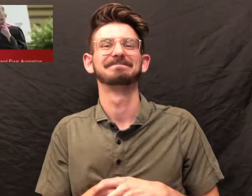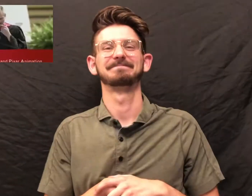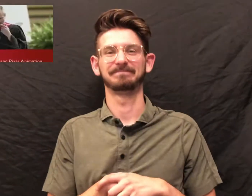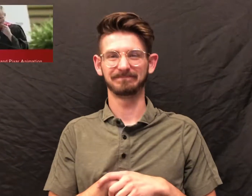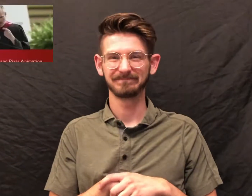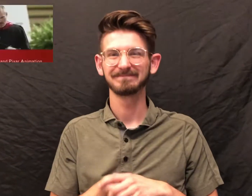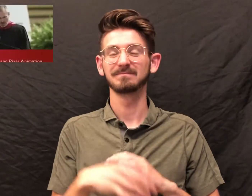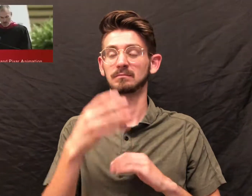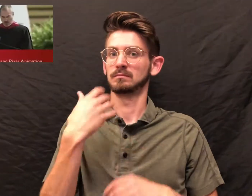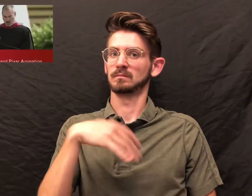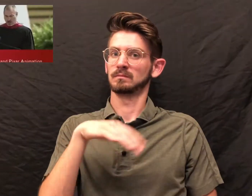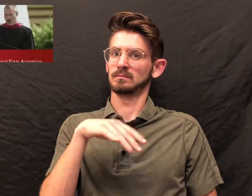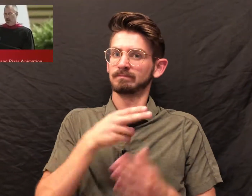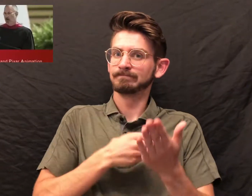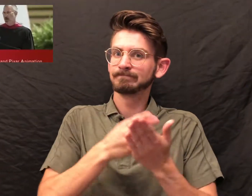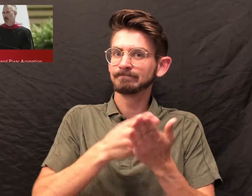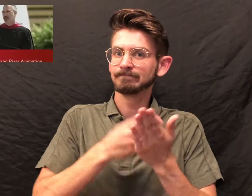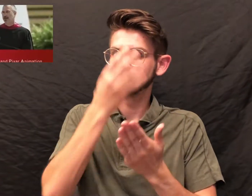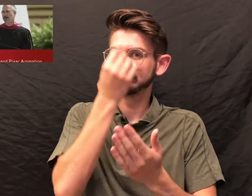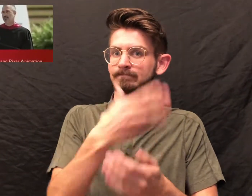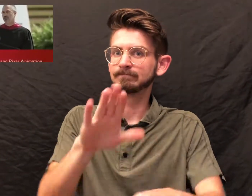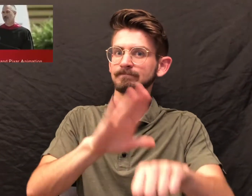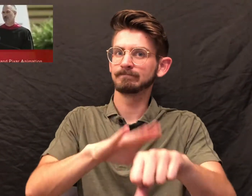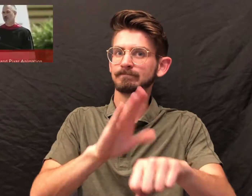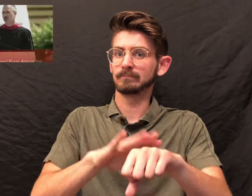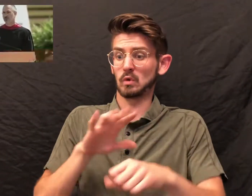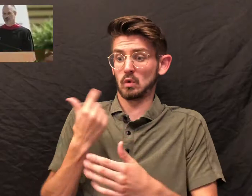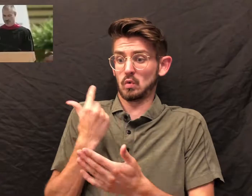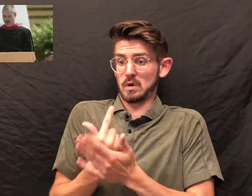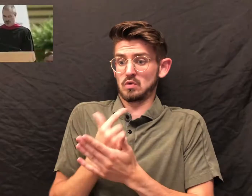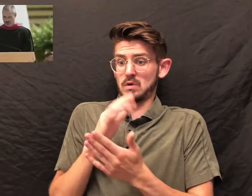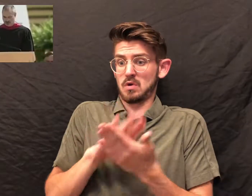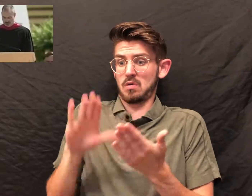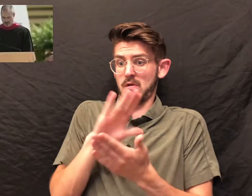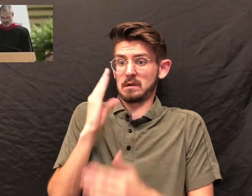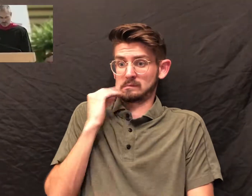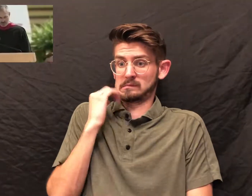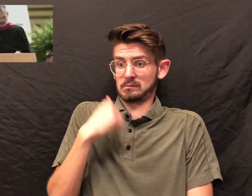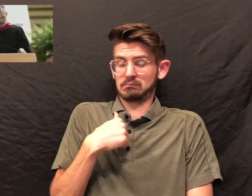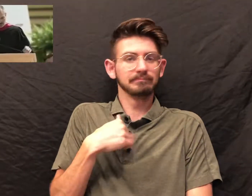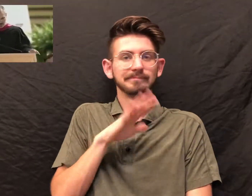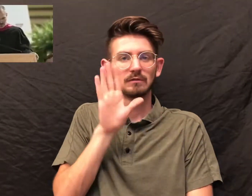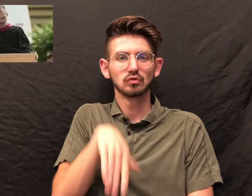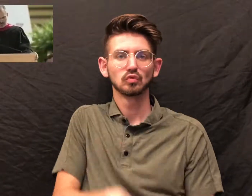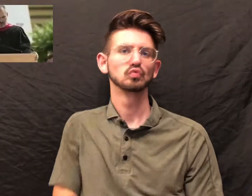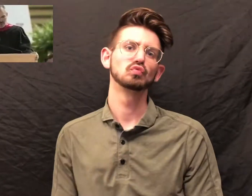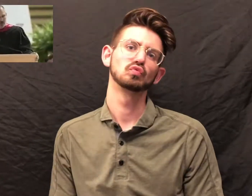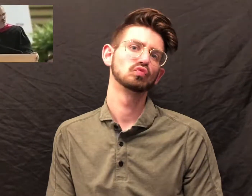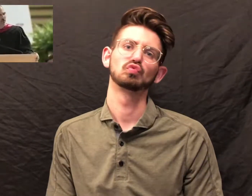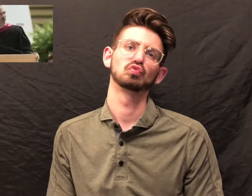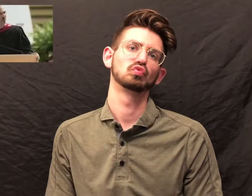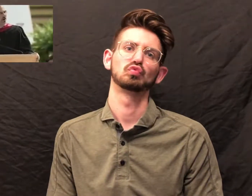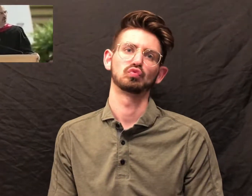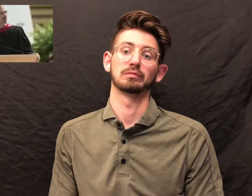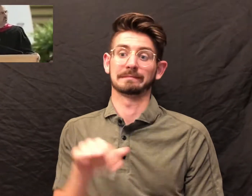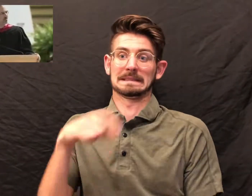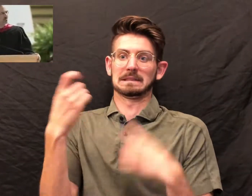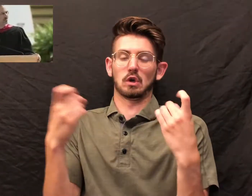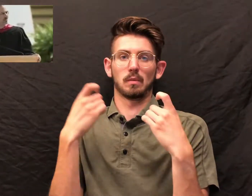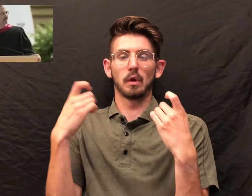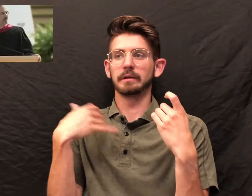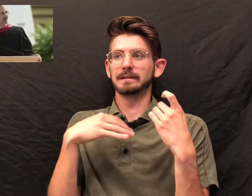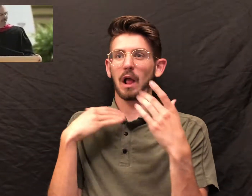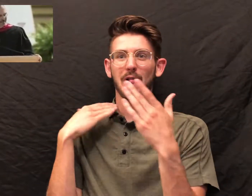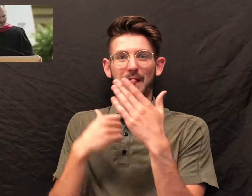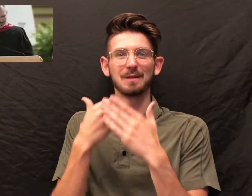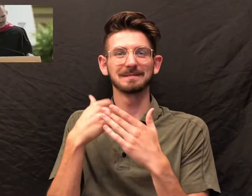Truth be told, I never graduated from college, and this is the closest I've ever gotten